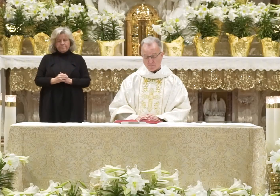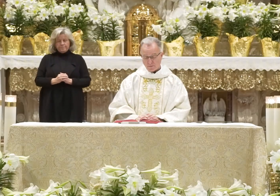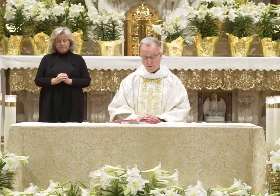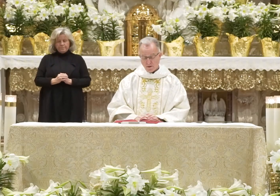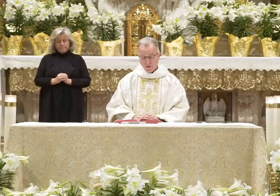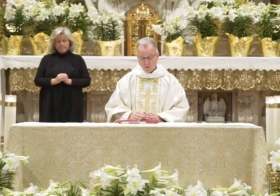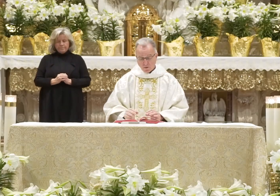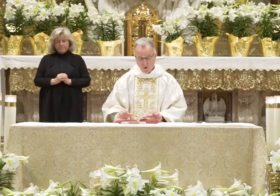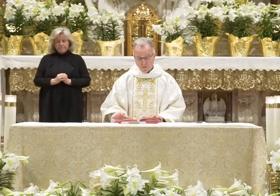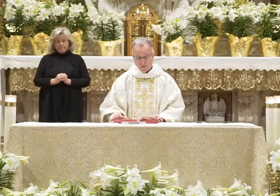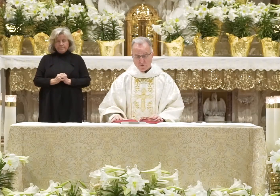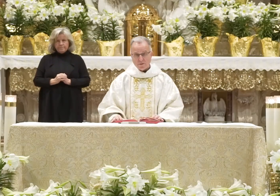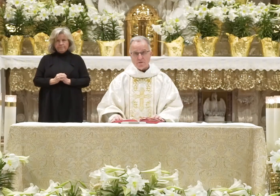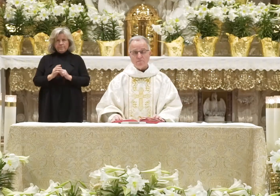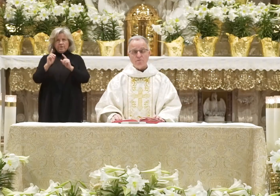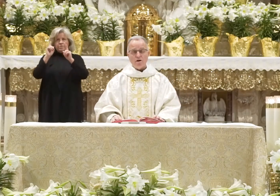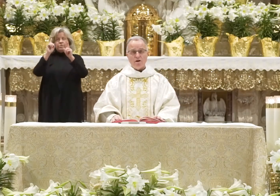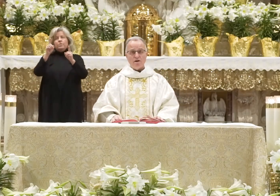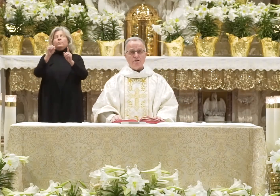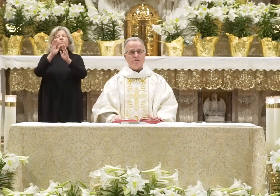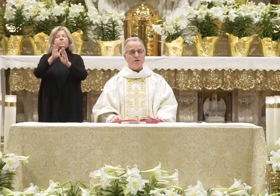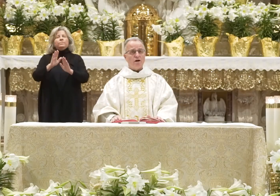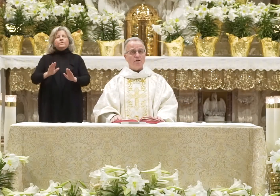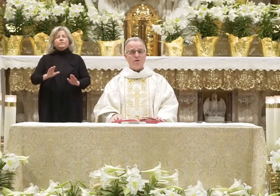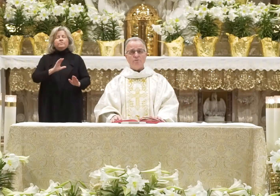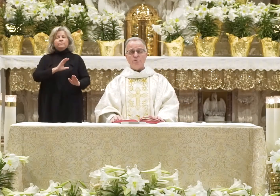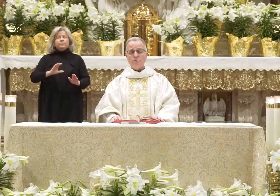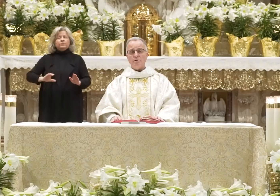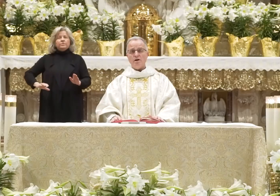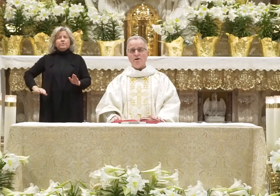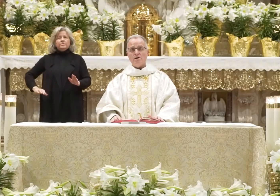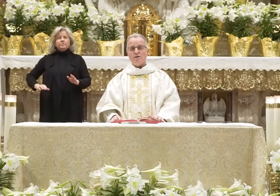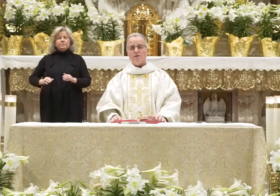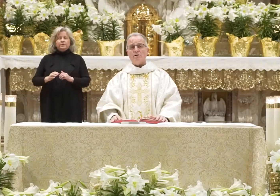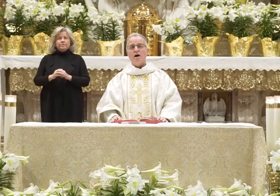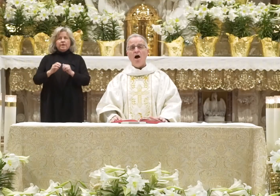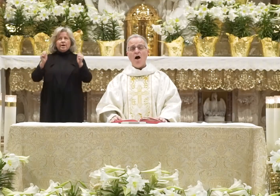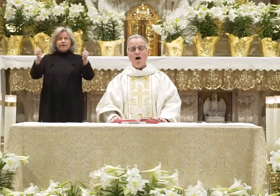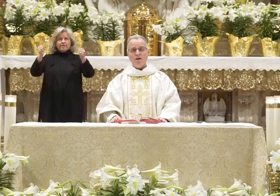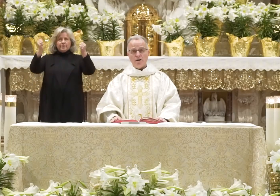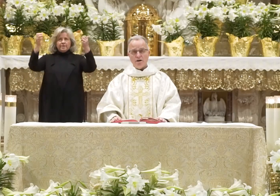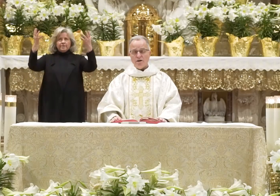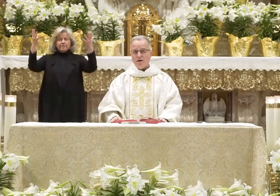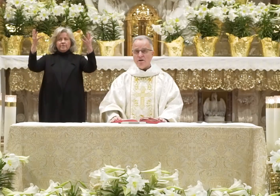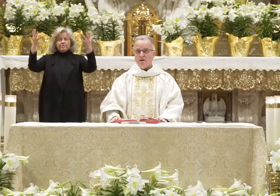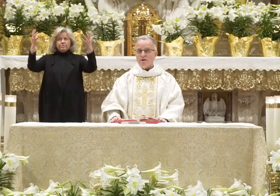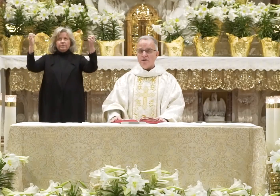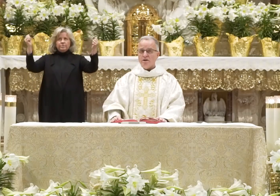Amen. Go in the peace of Christ. Alleluia.